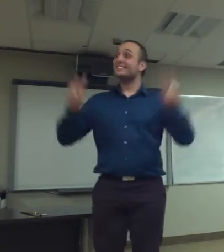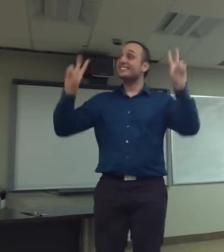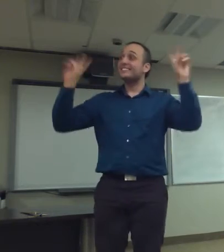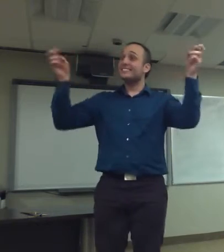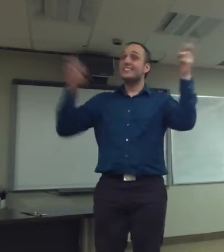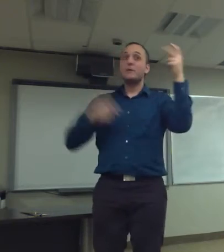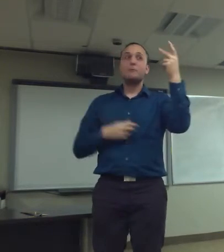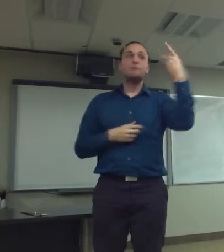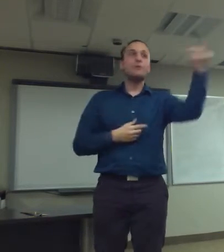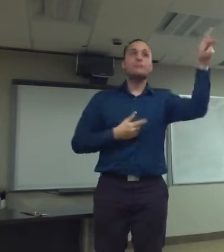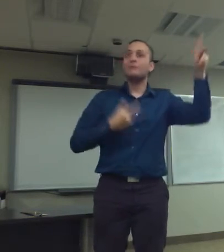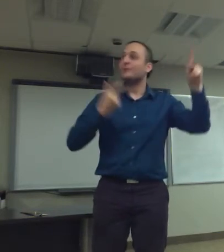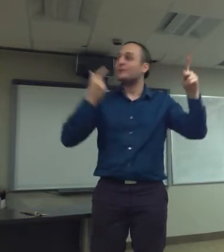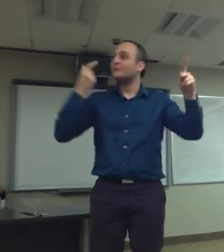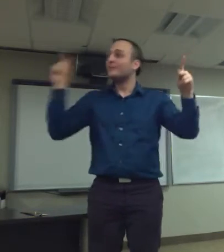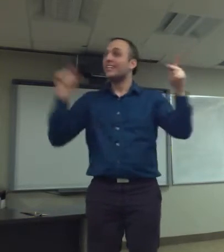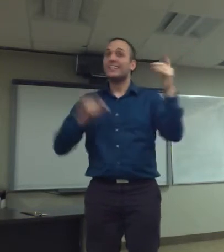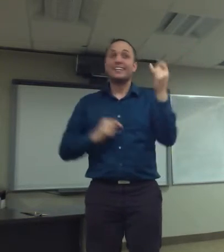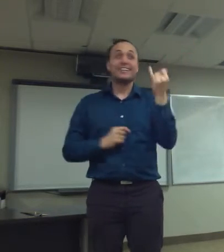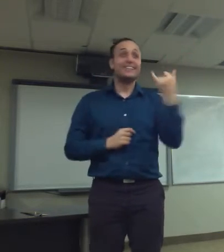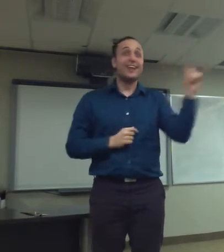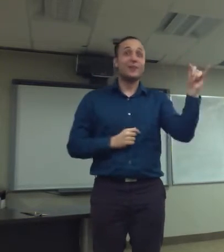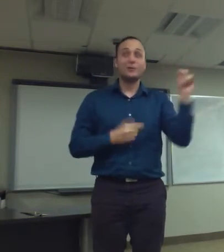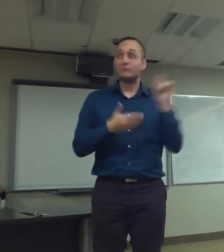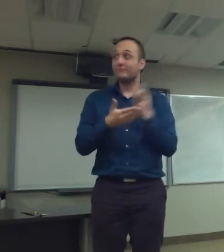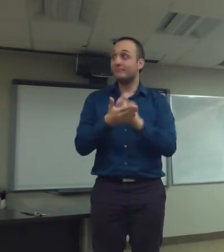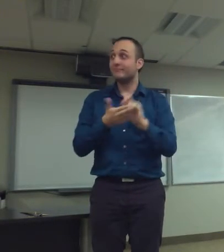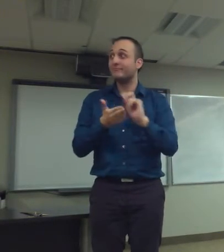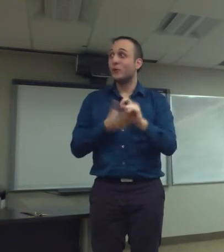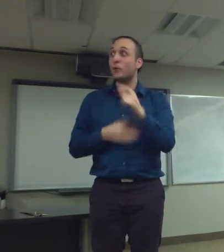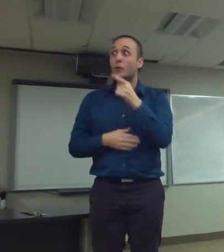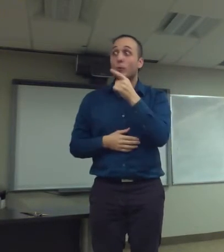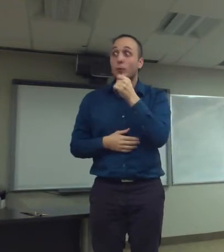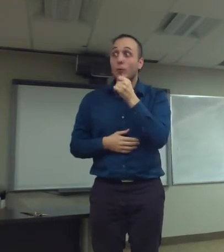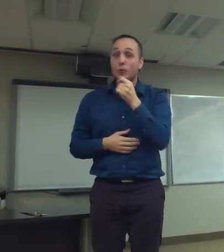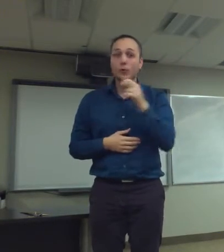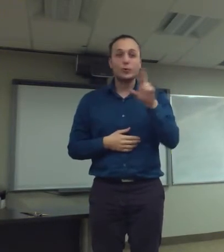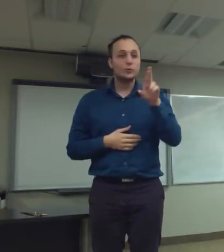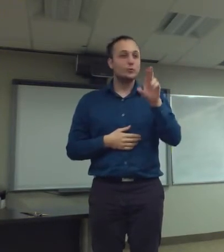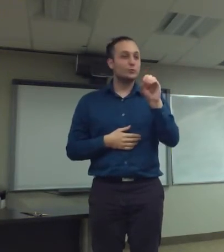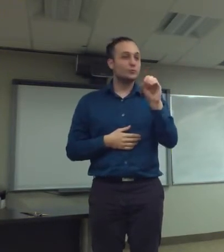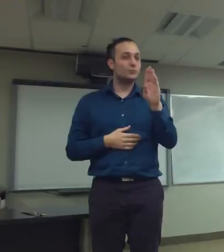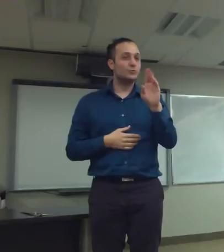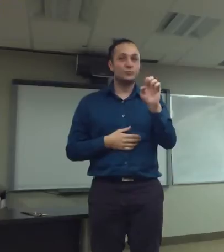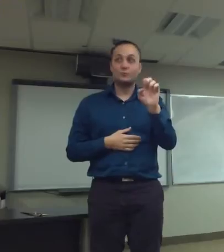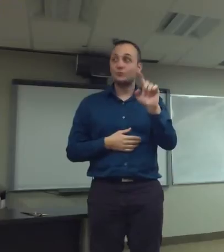Purple, Green, and Yellow by Robert Munsch.